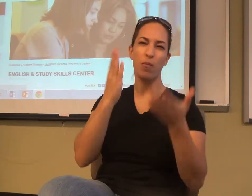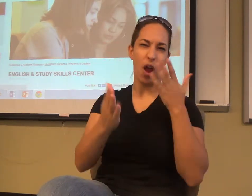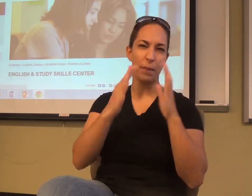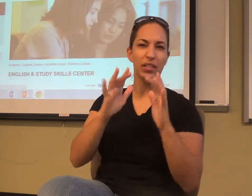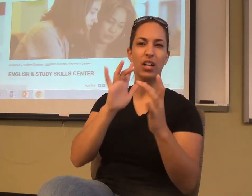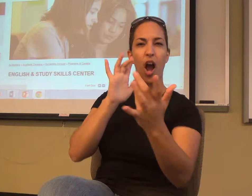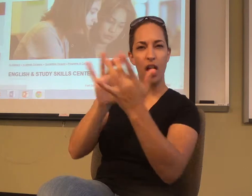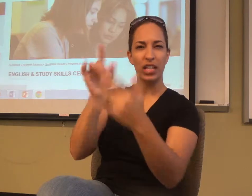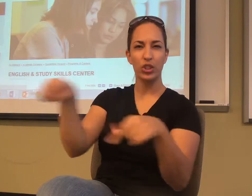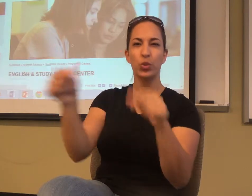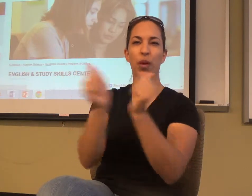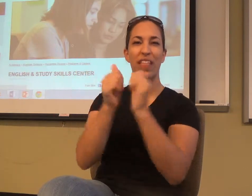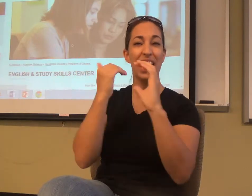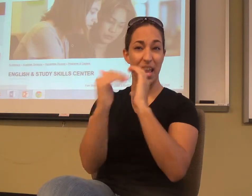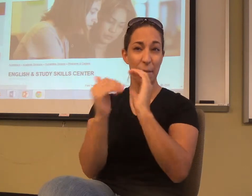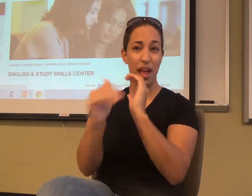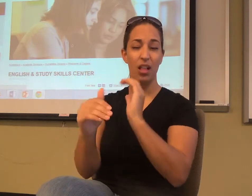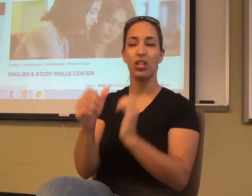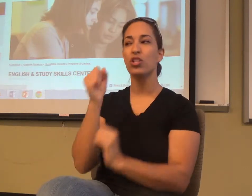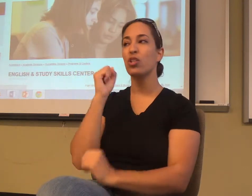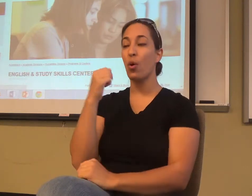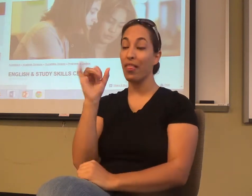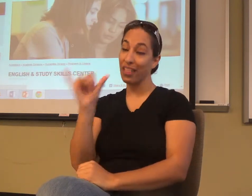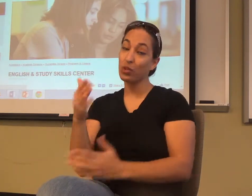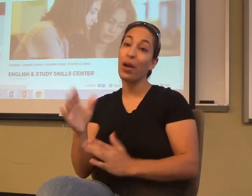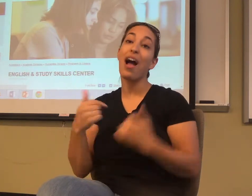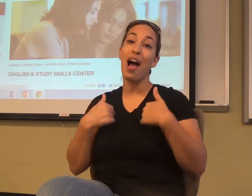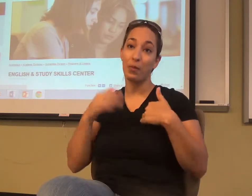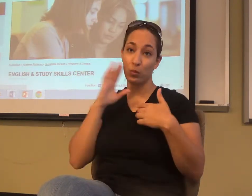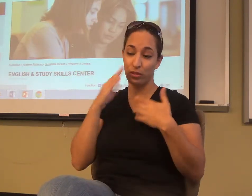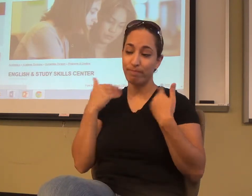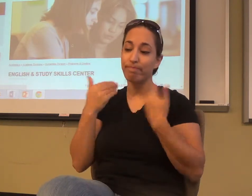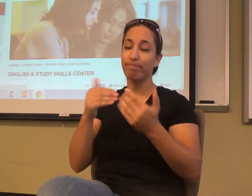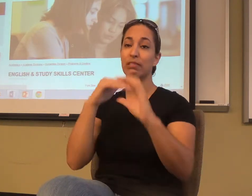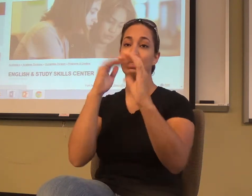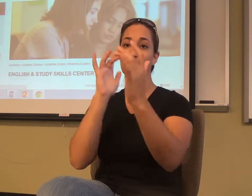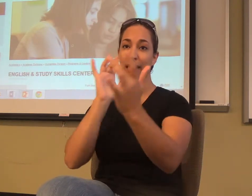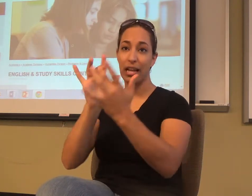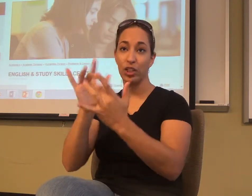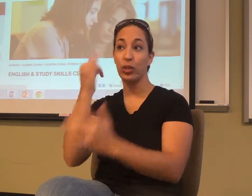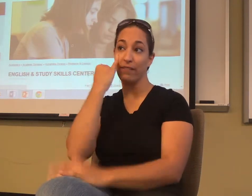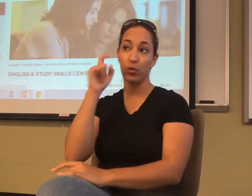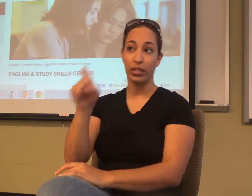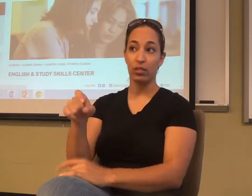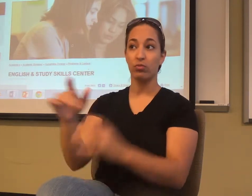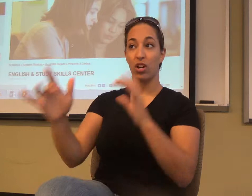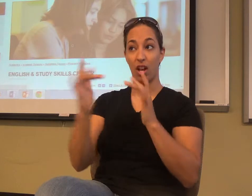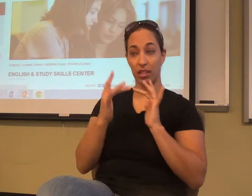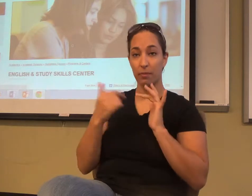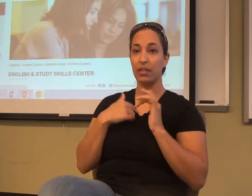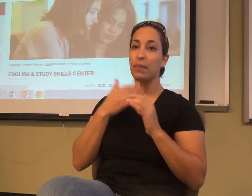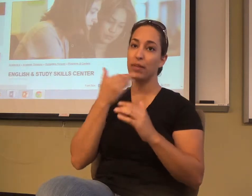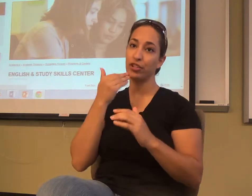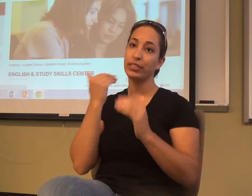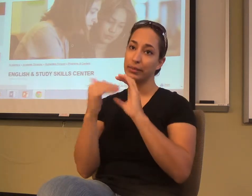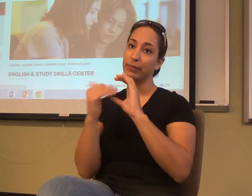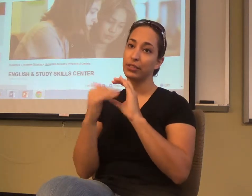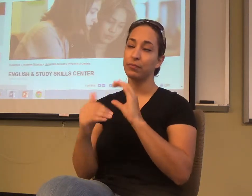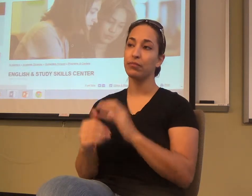that you have your email address updated so that if we send you some correspondences. Remember I mentioned that the other day, I sent an email to the